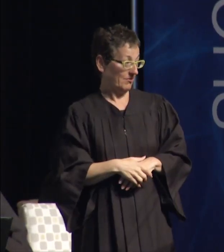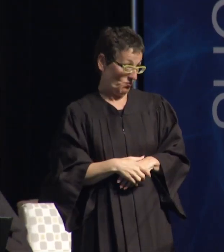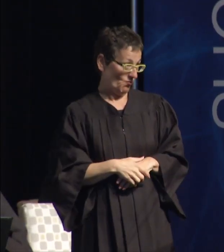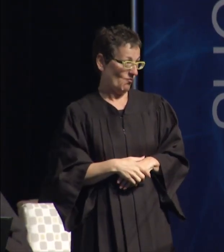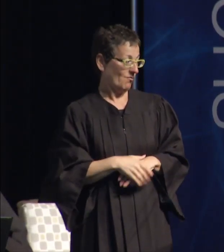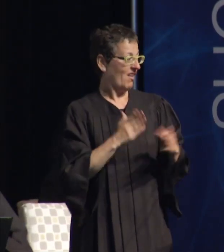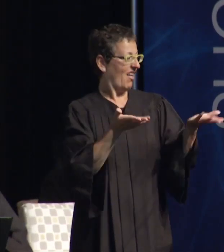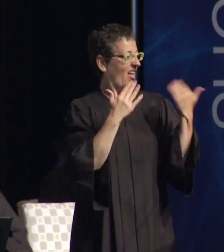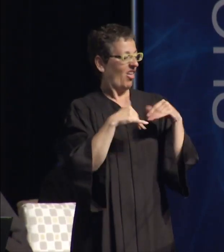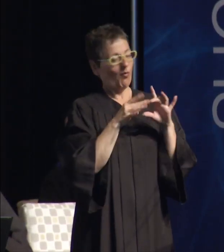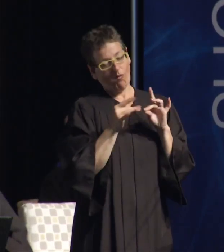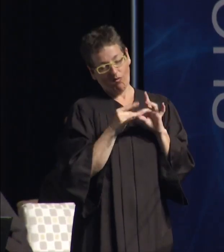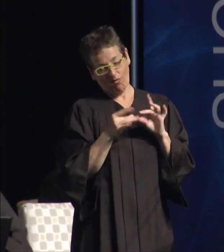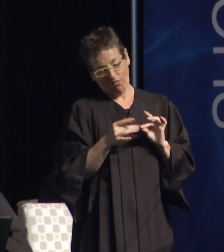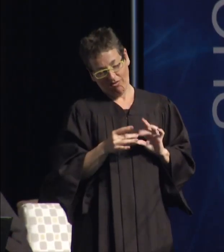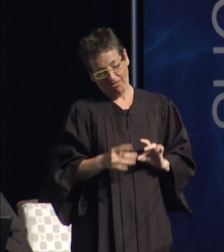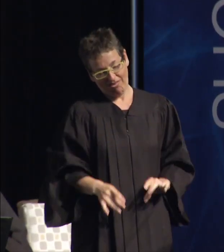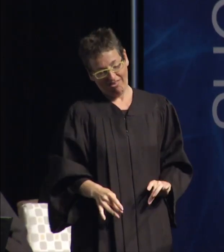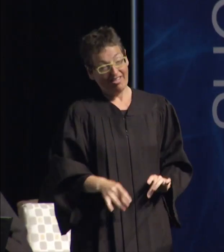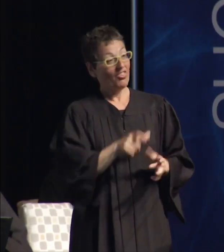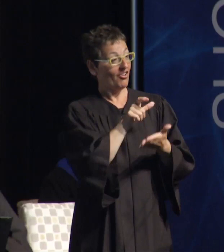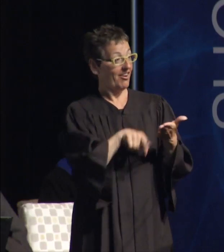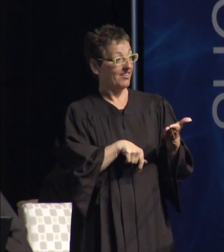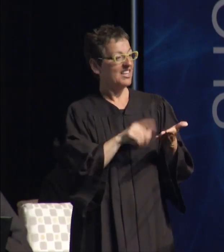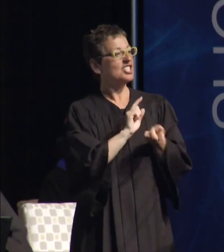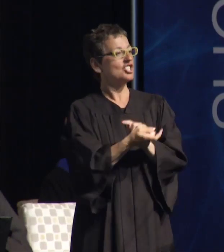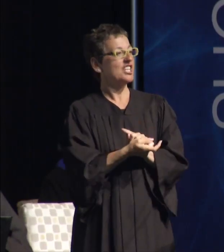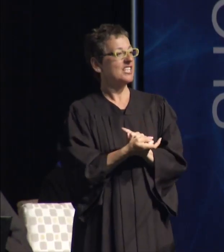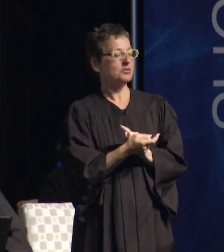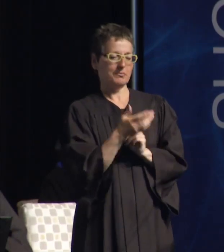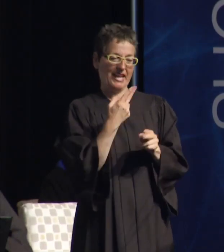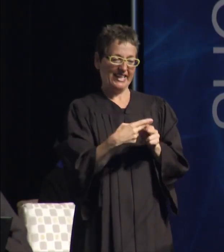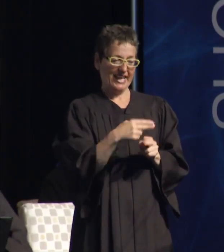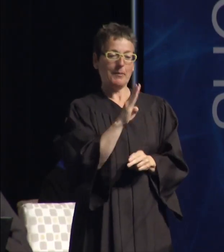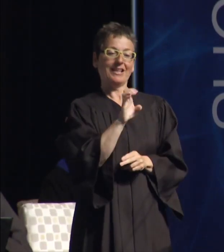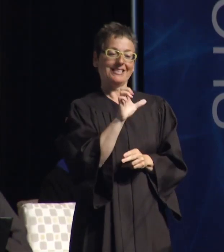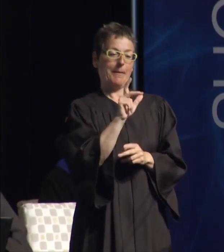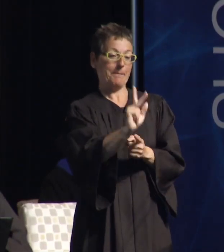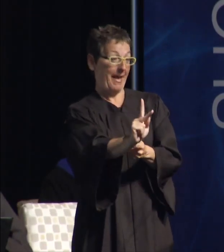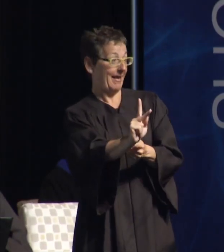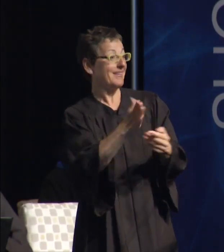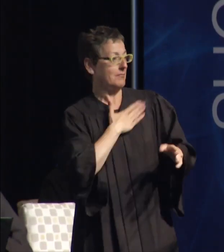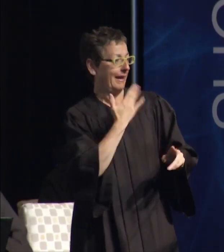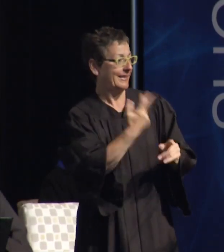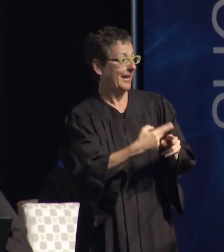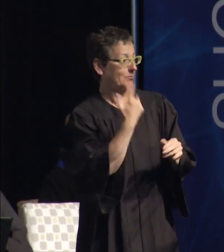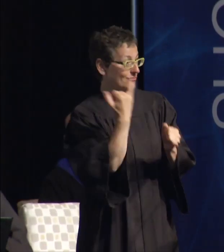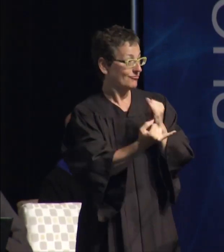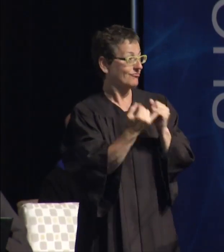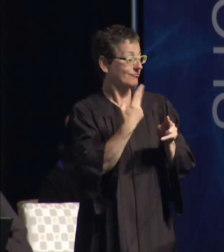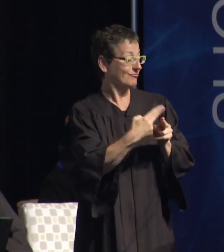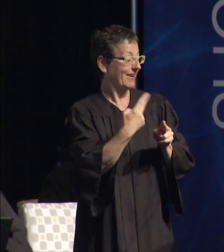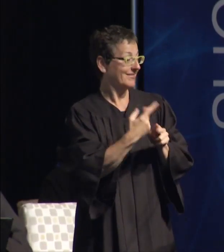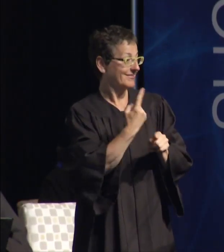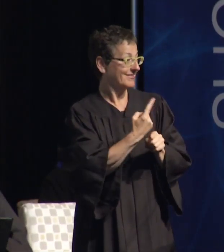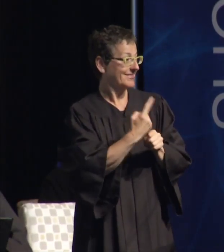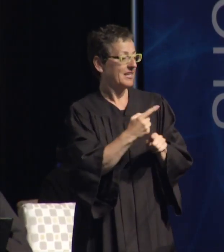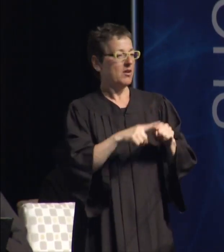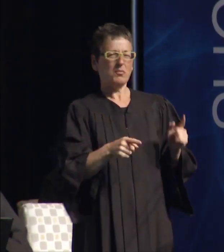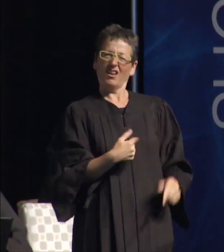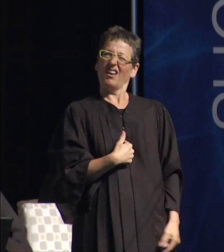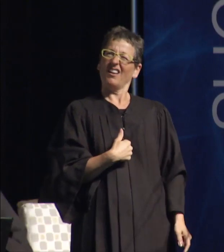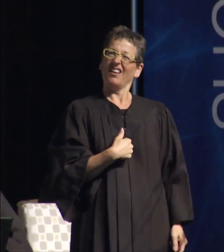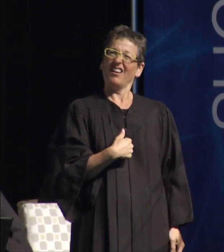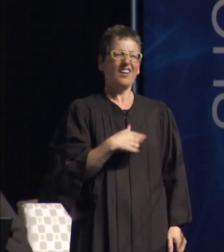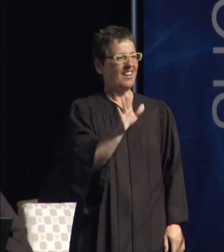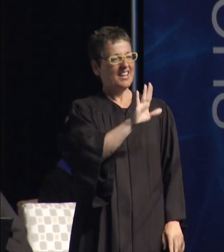And then they go on, whatever, blah, blah, blah, and they change my name to Beck, which is the correct version, but I said to my classmates, I said, all throughout,